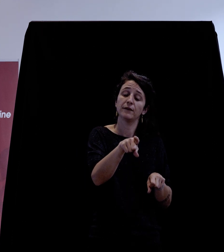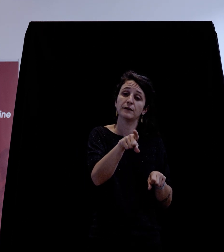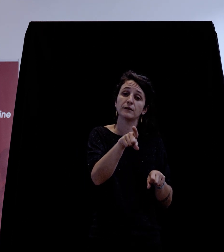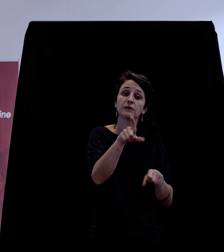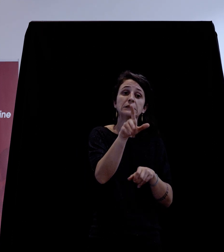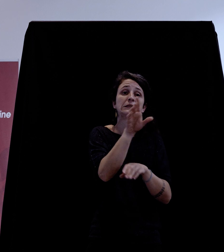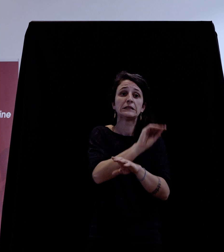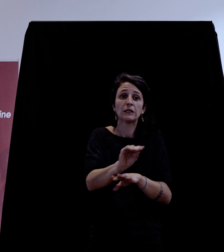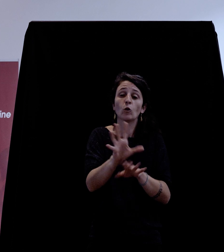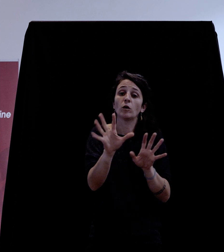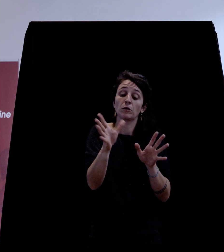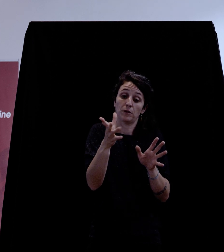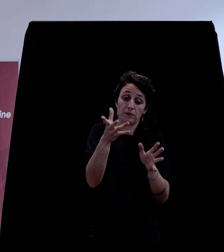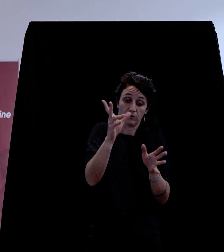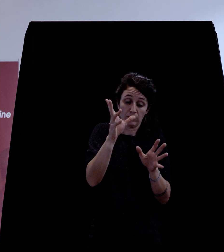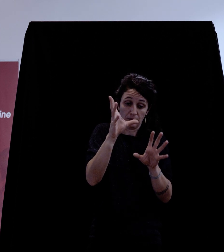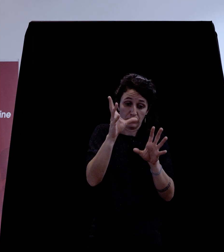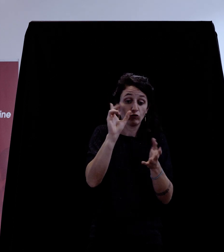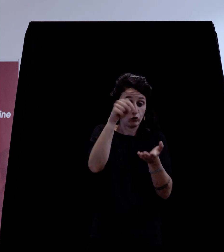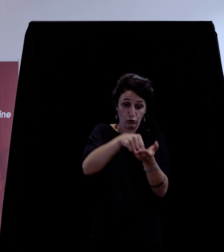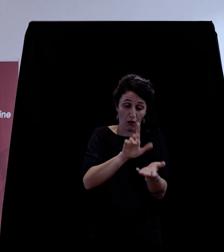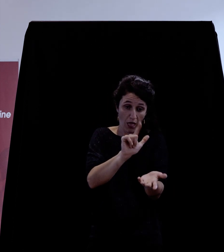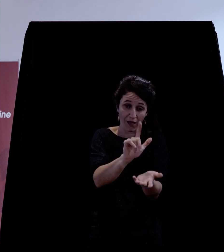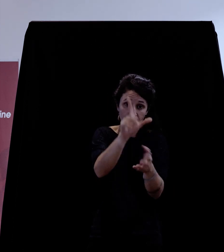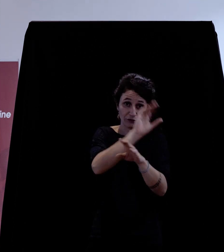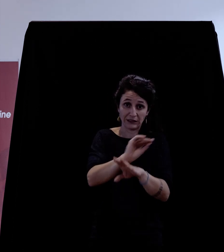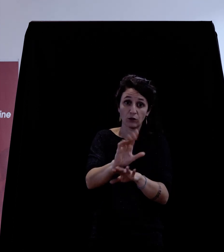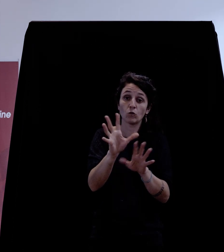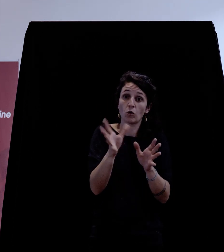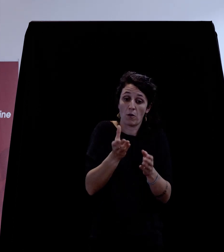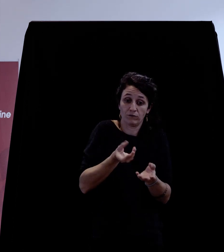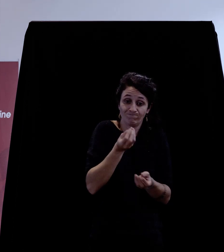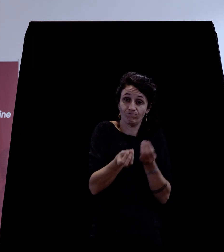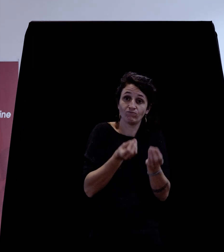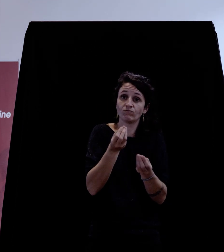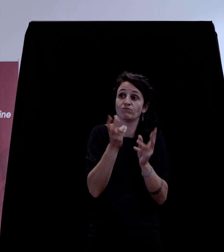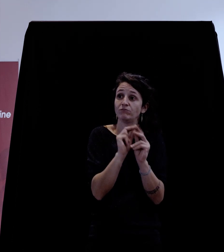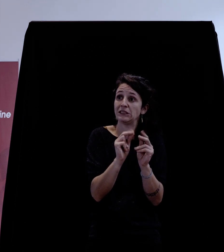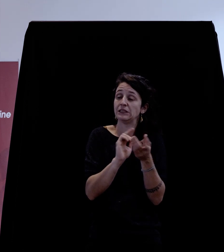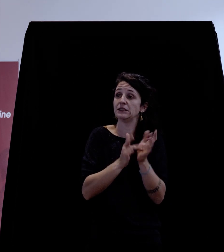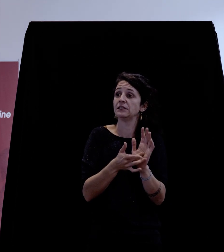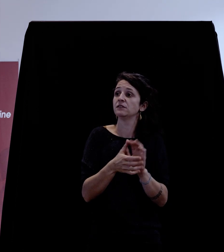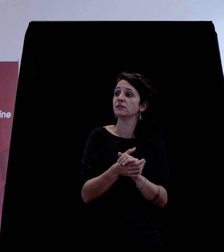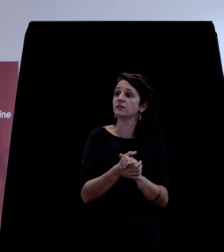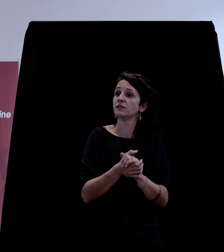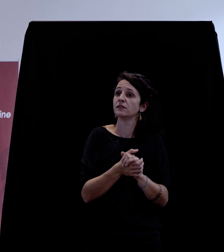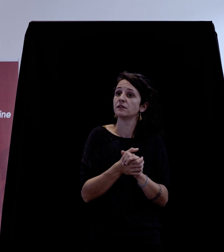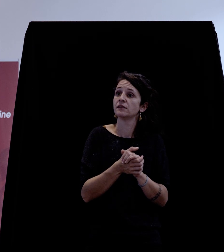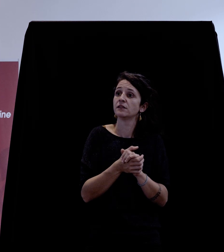unpredictable. And this is the thing about deafblindness. And I realize not all kids with charge are